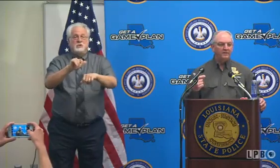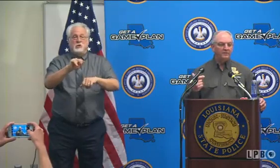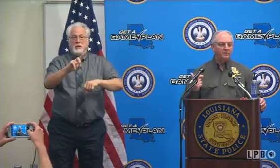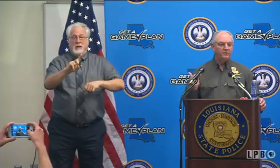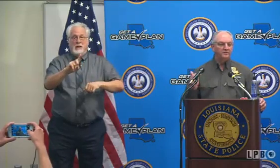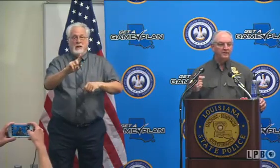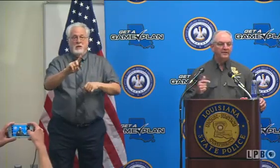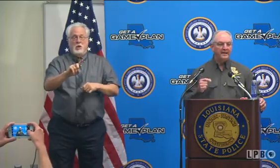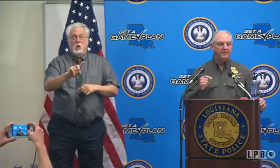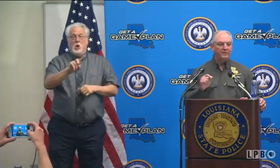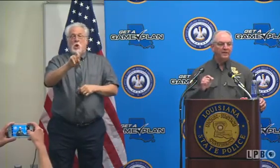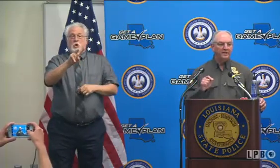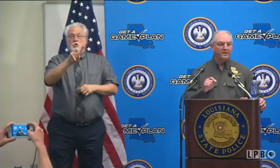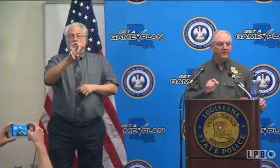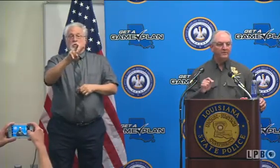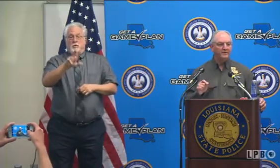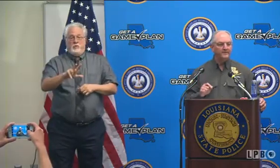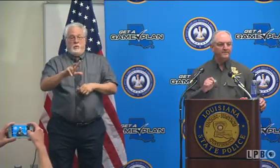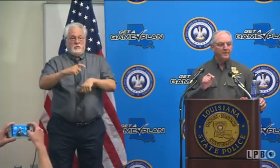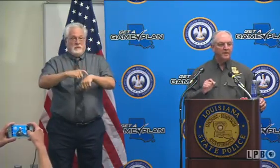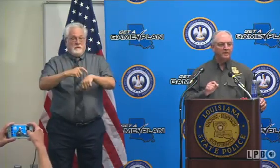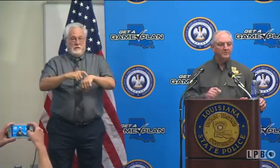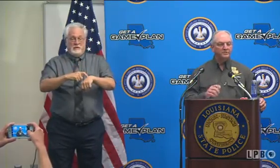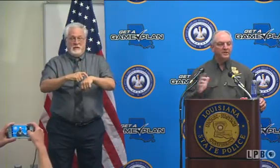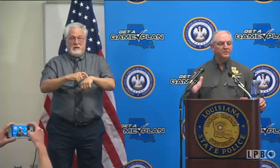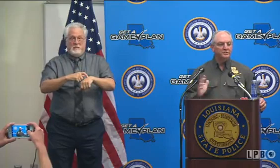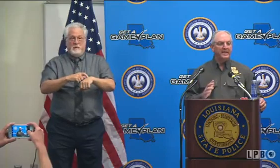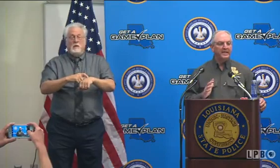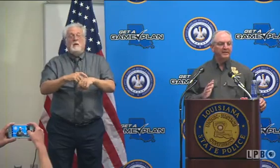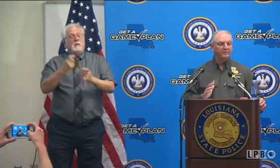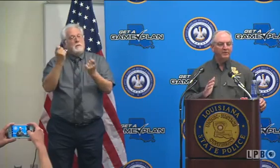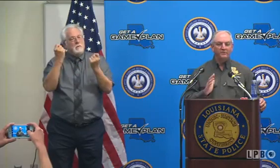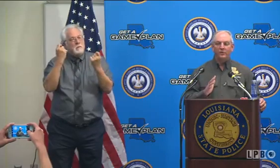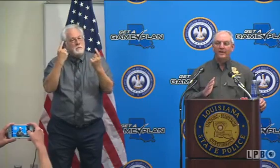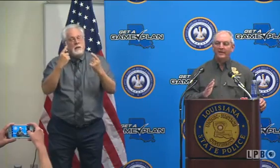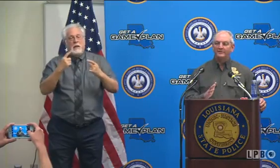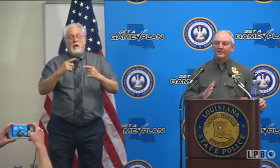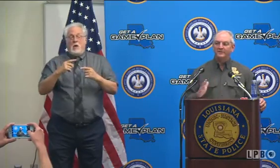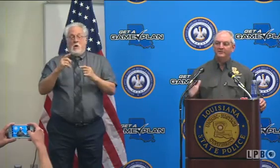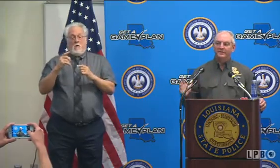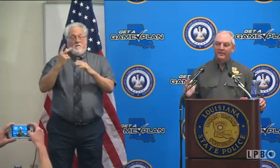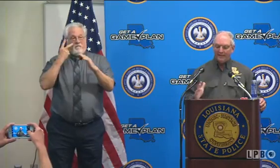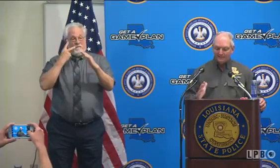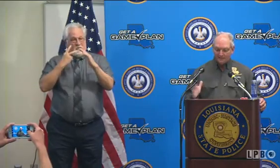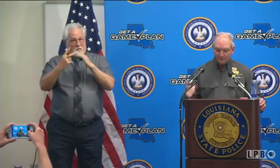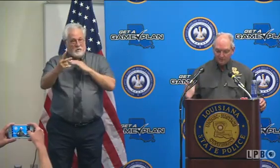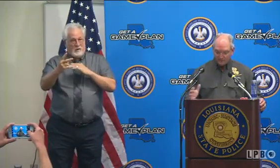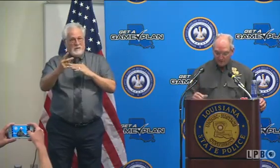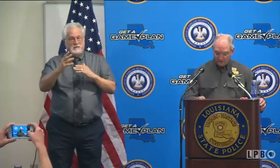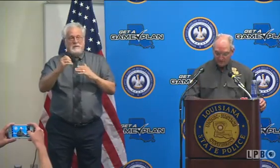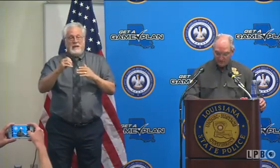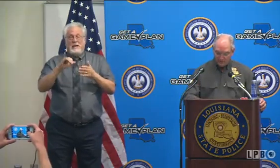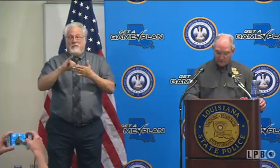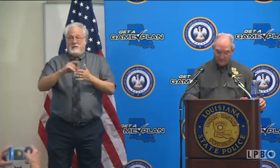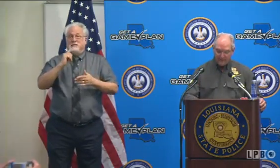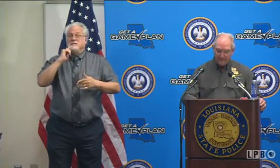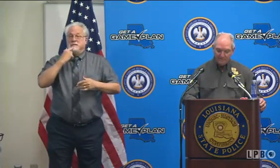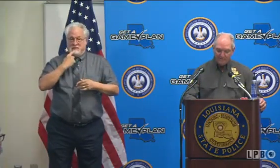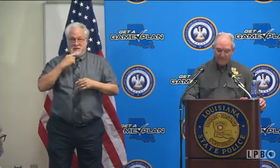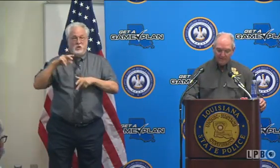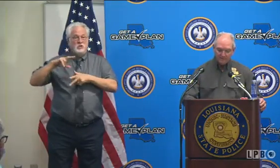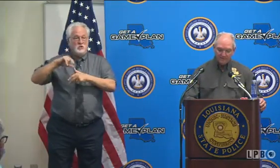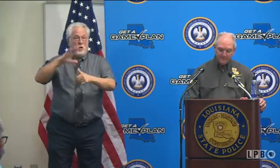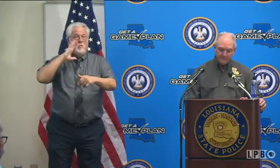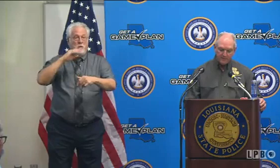only 2/3 of the time within the cone. Just understand what the forecast is, and that this is a serious storm that's going to